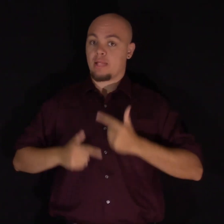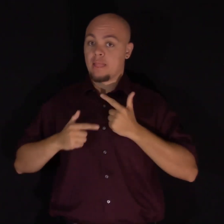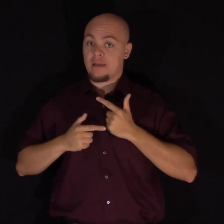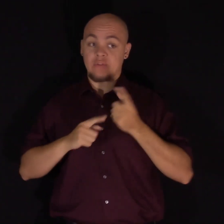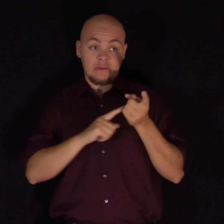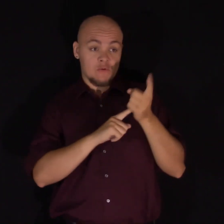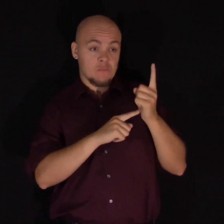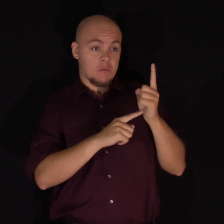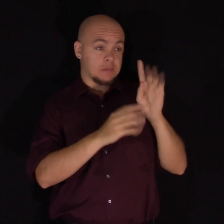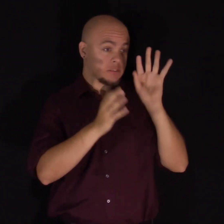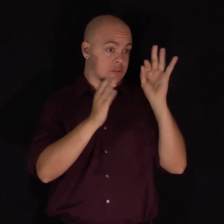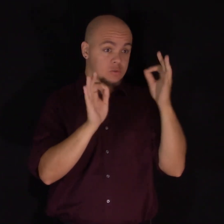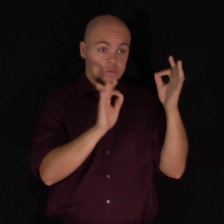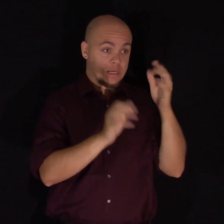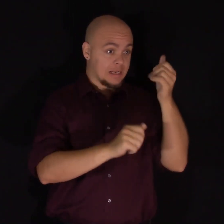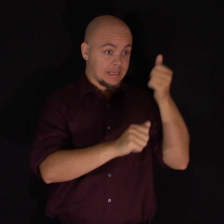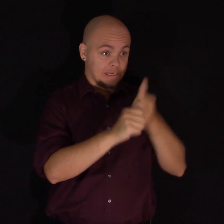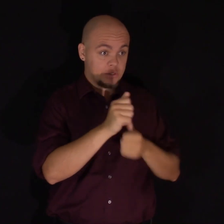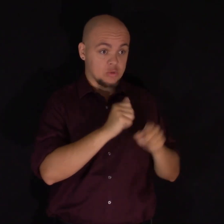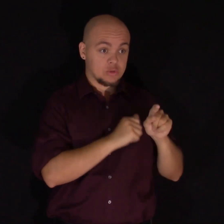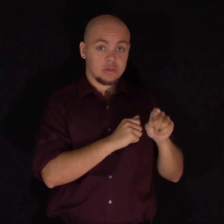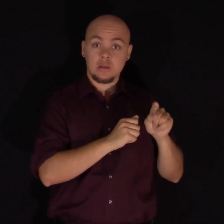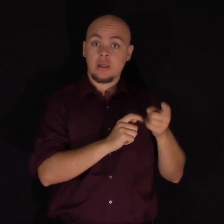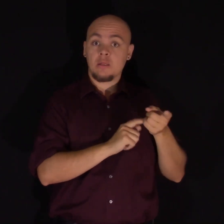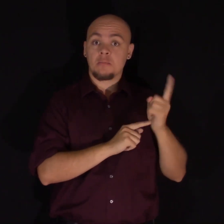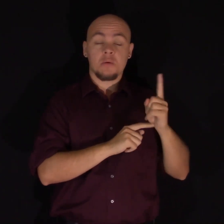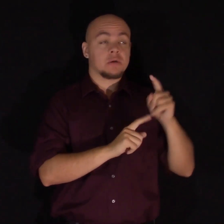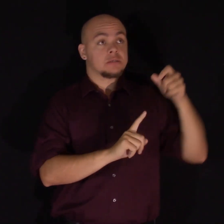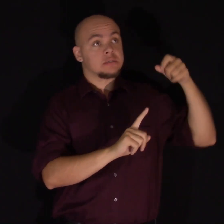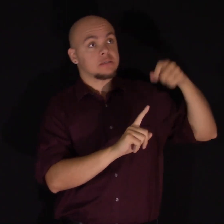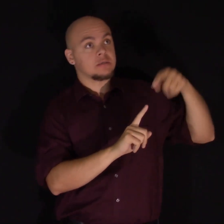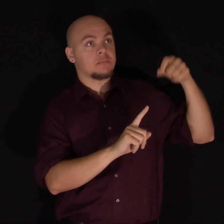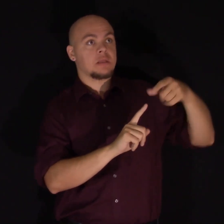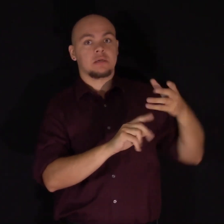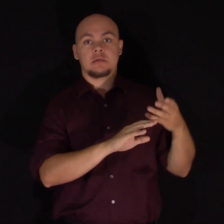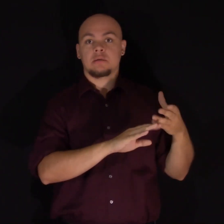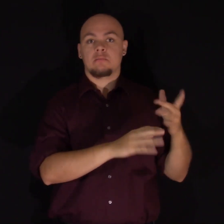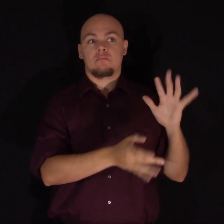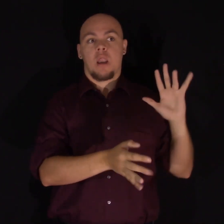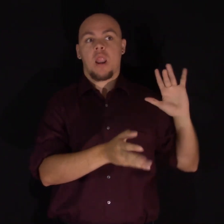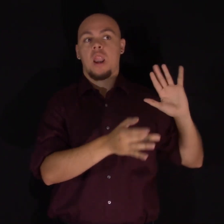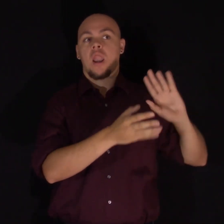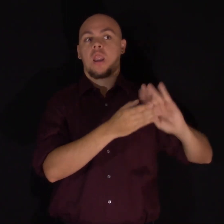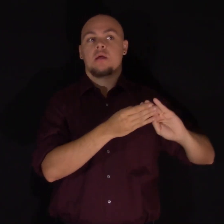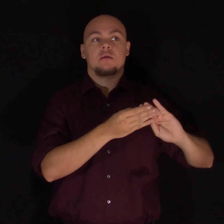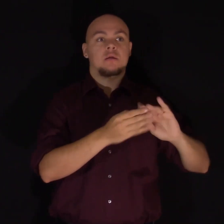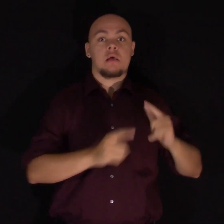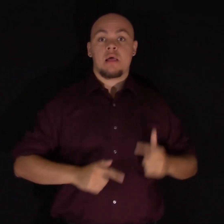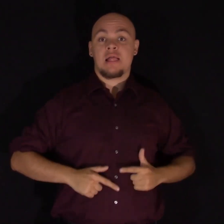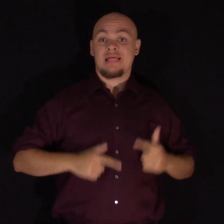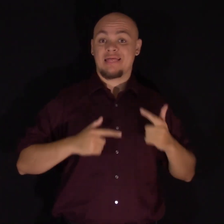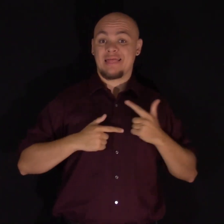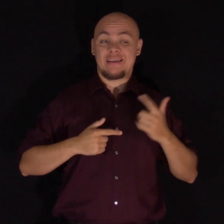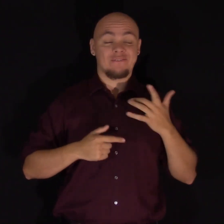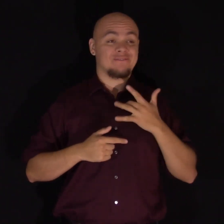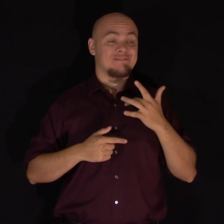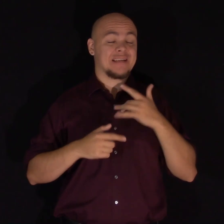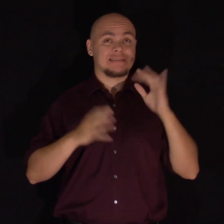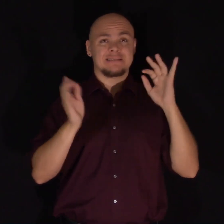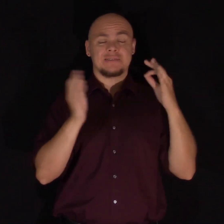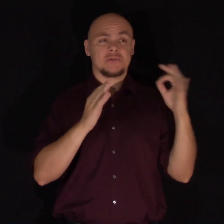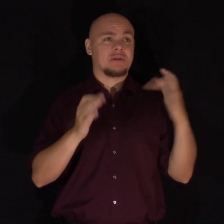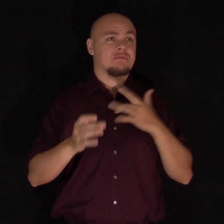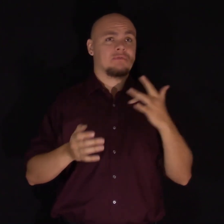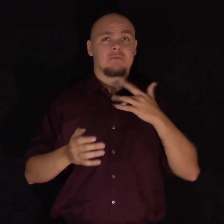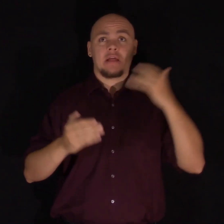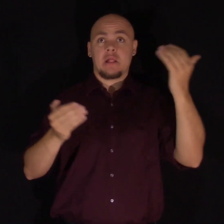moment, those moments of distraction and overstimulation build up and accumulate to create a life that feels more distracted and